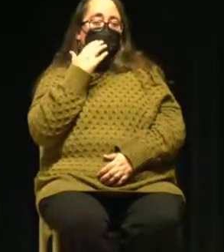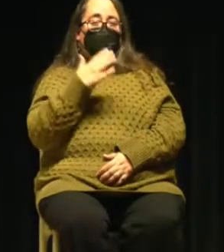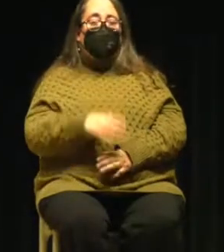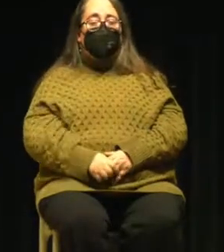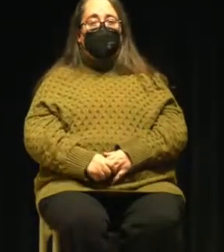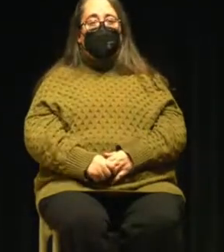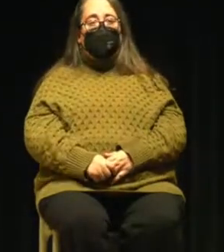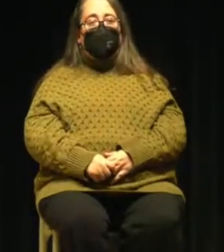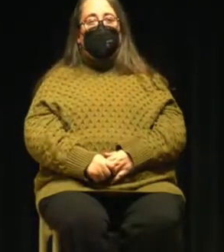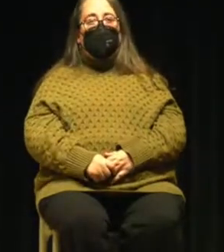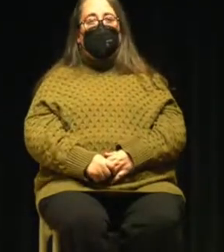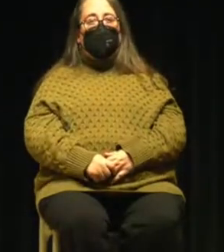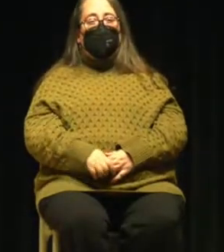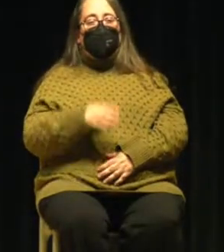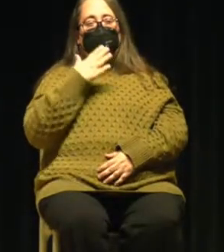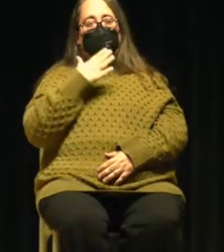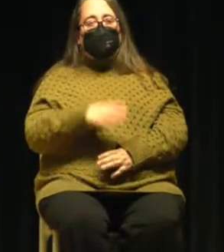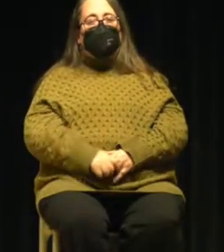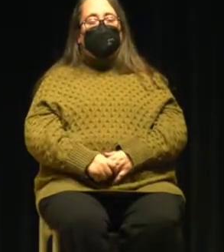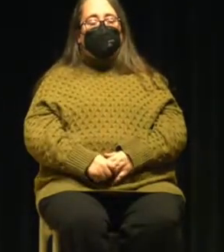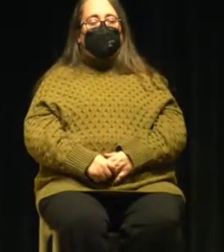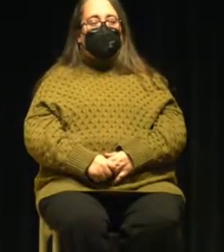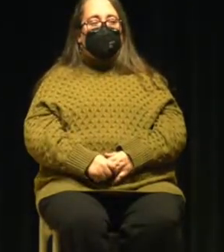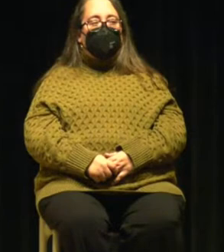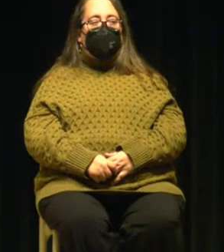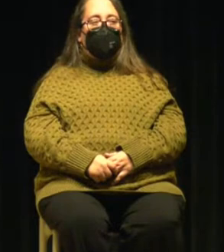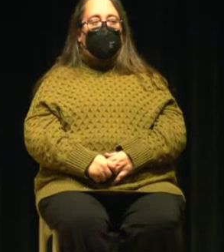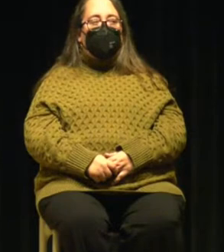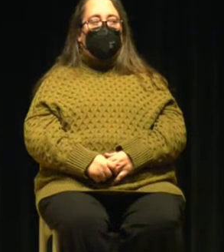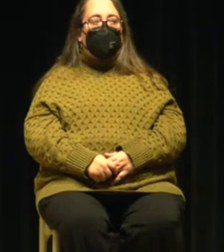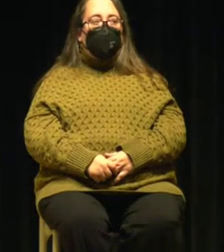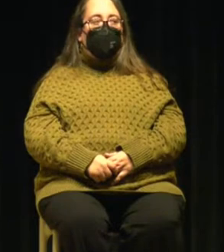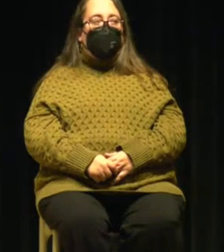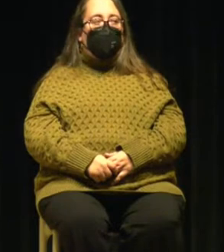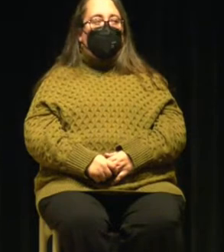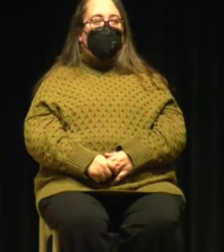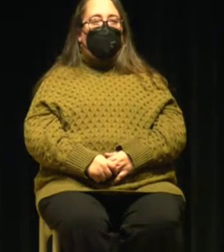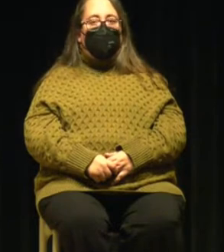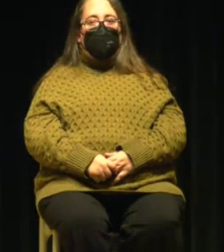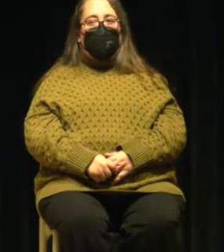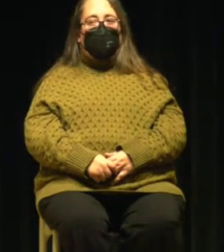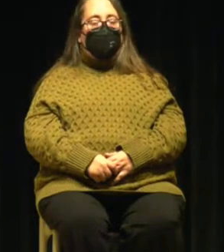good. Thank you for your comments. All right. I think we have.